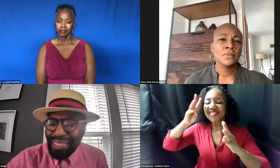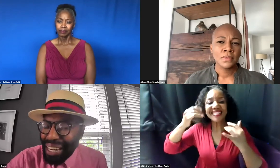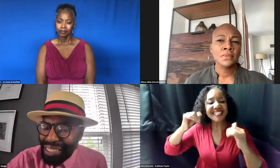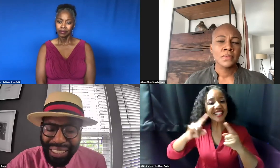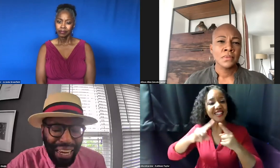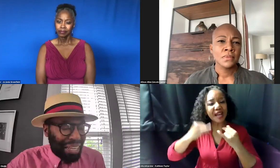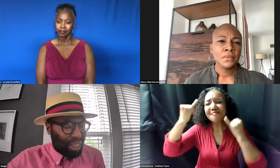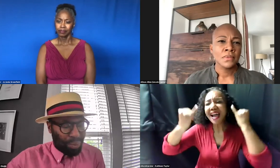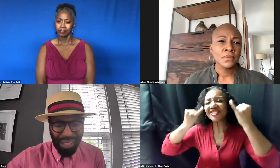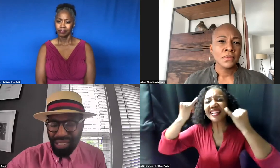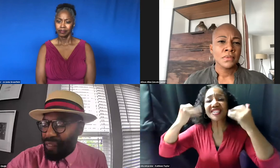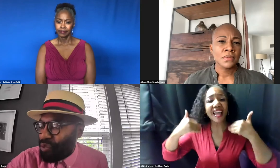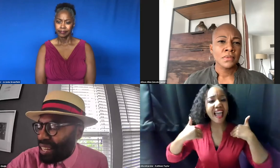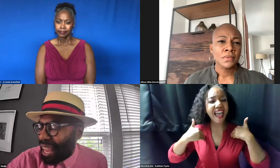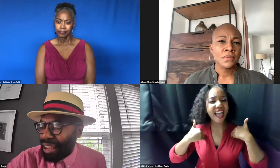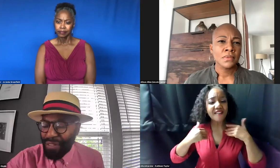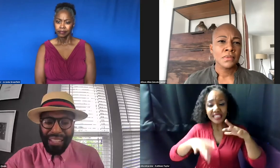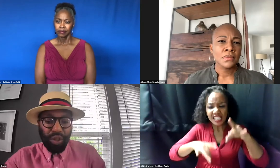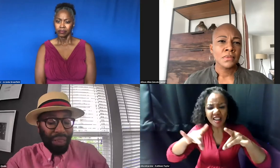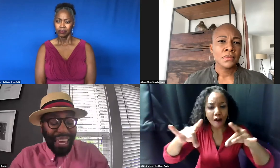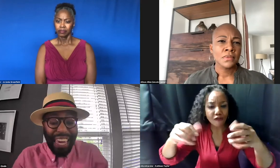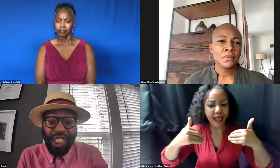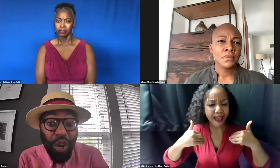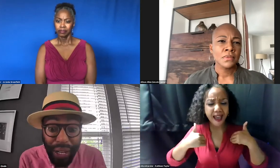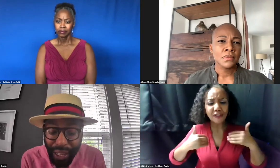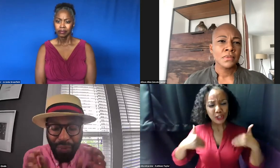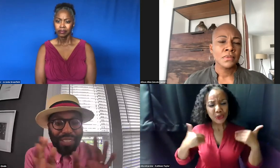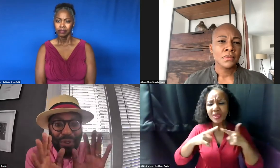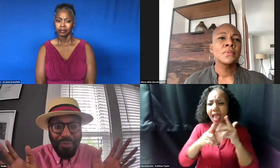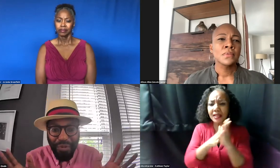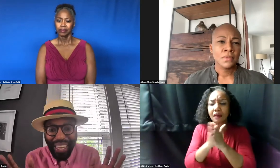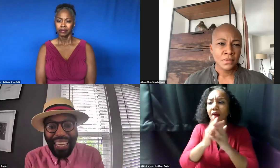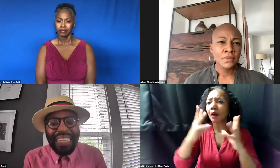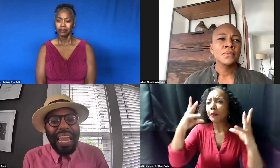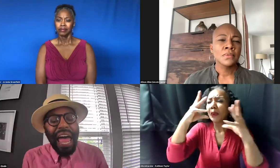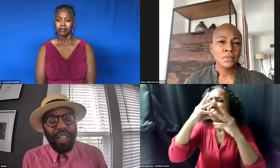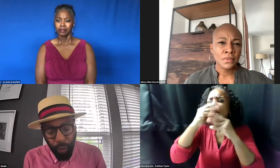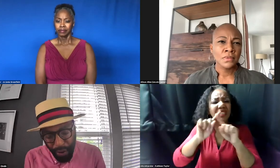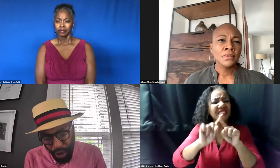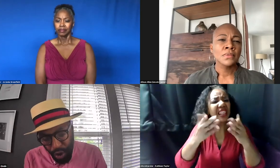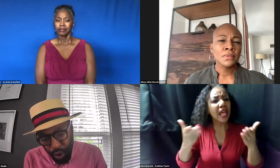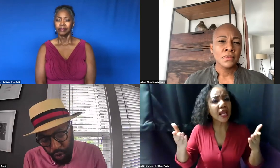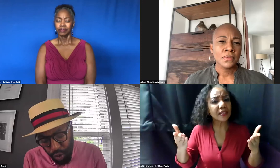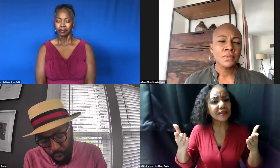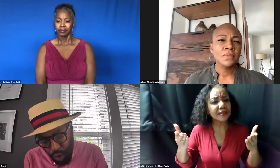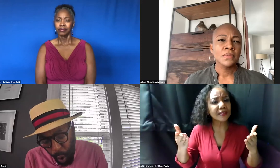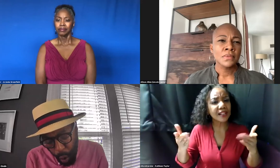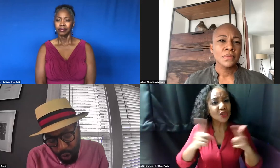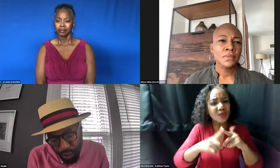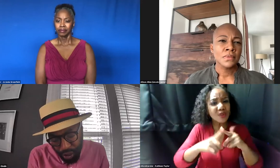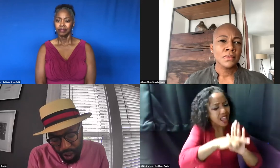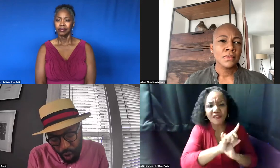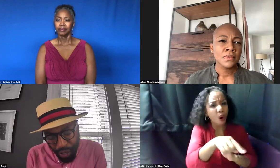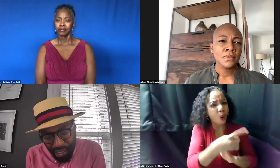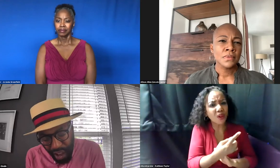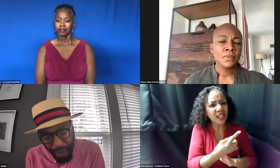with imagination. They exist with discovery. They exist with like ingenuity, which is the most beautiful thing. And so, if, you know, you hold